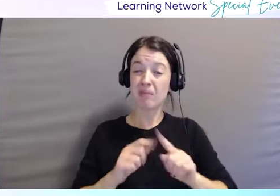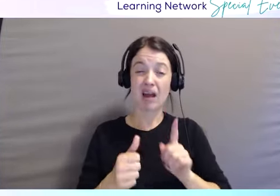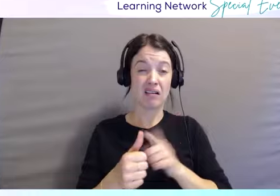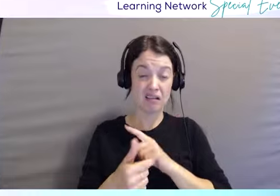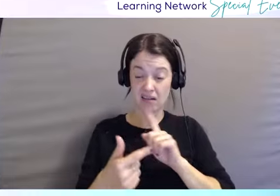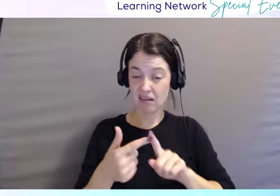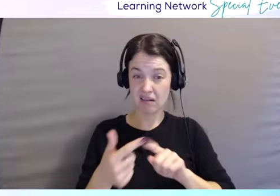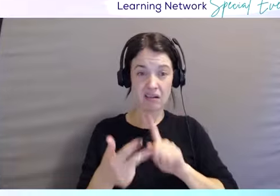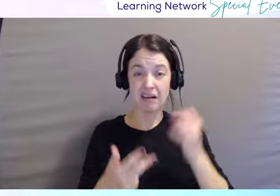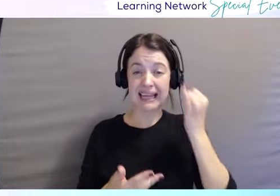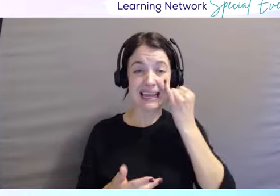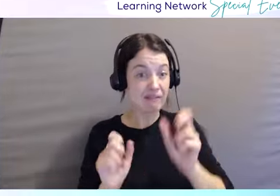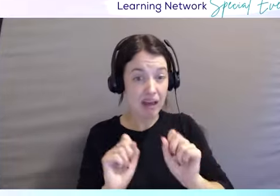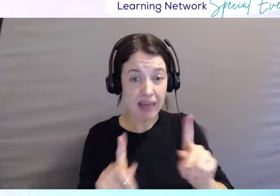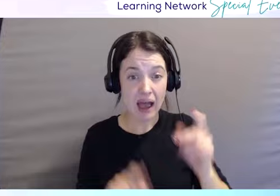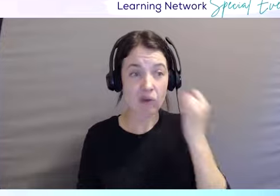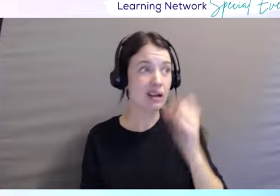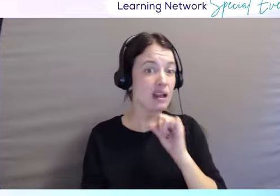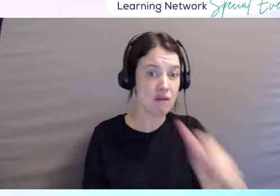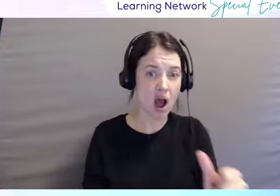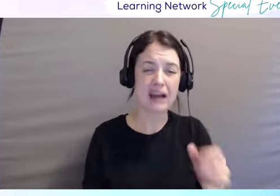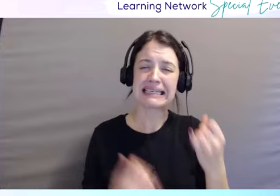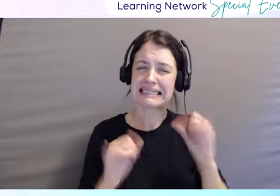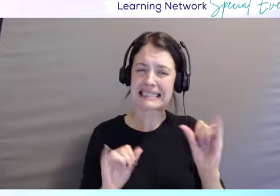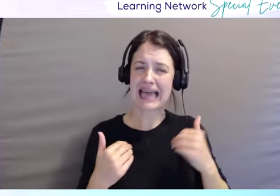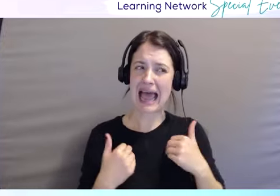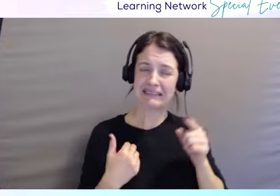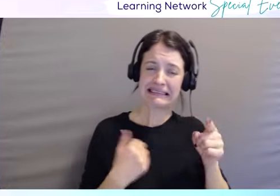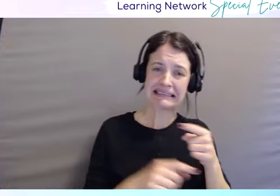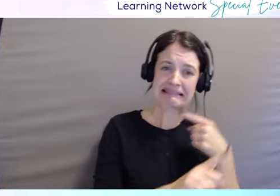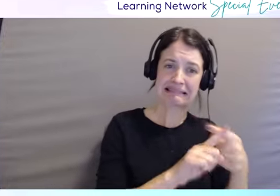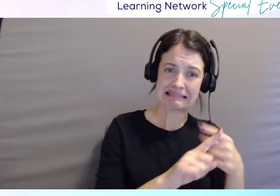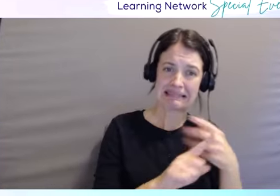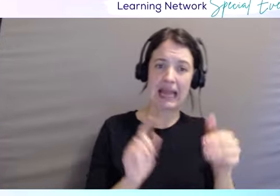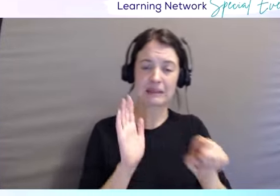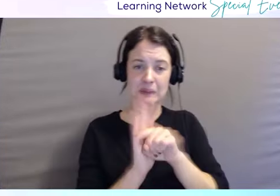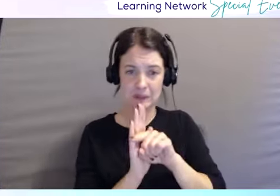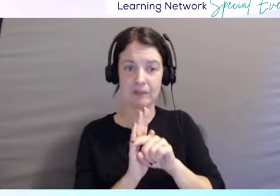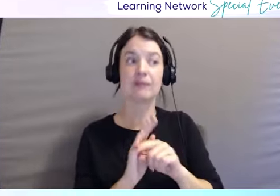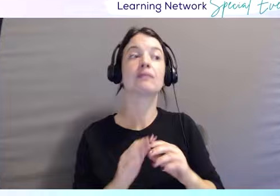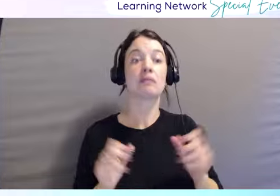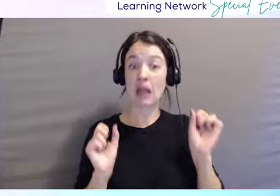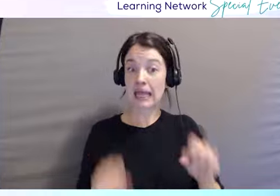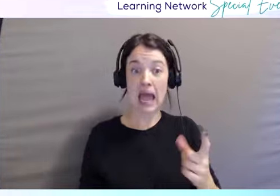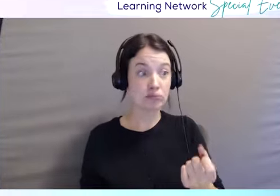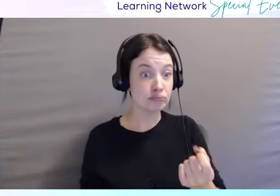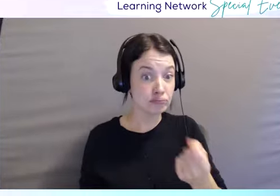way. They can be something an individual takes, but they can also be something that a society supports women